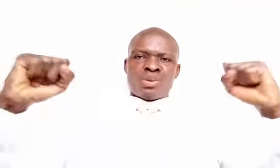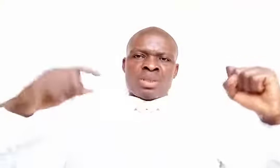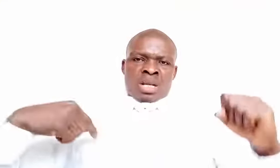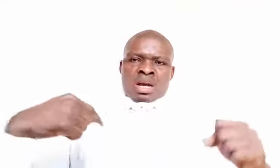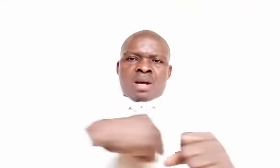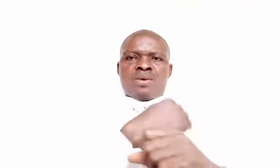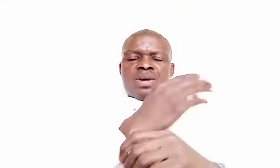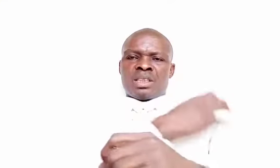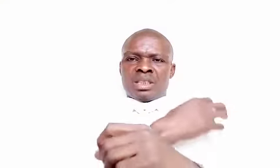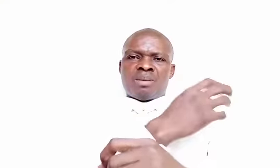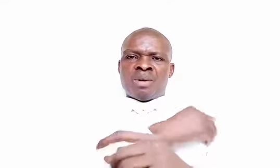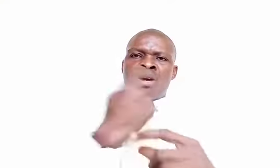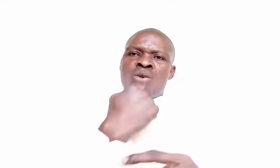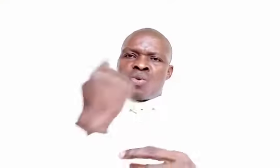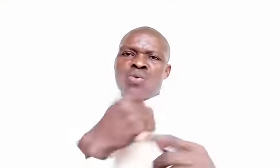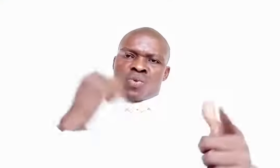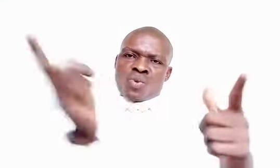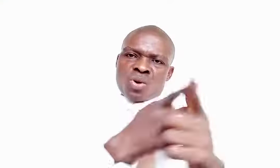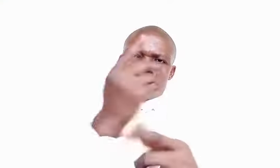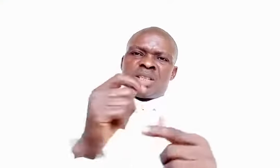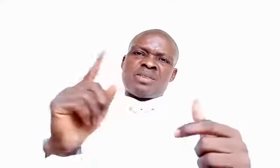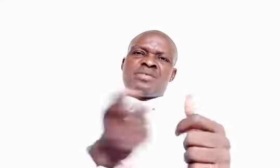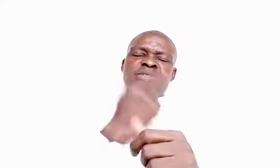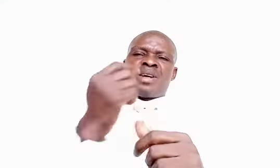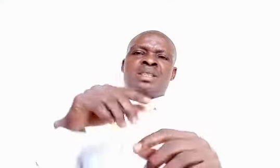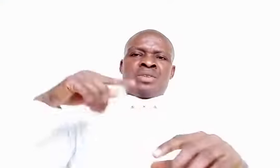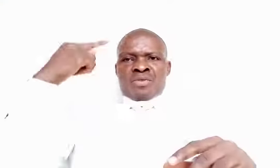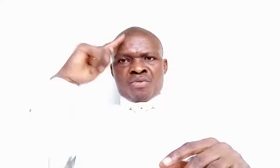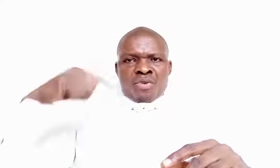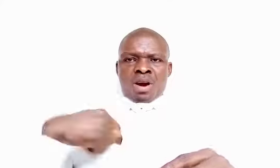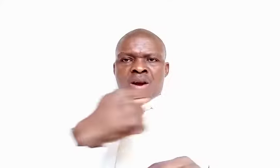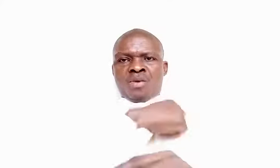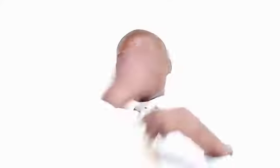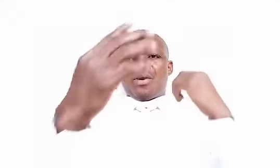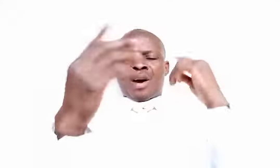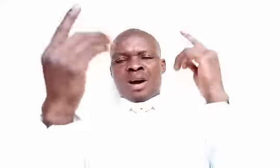the first Olympic gold medal for our country, is one of such people.